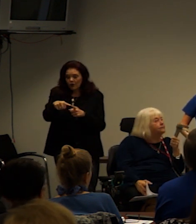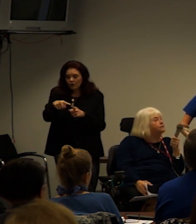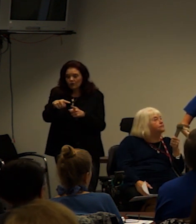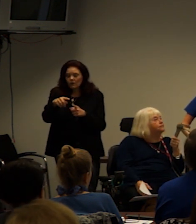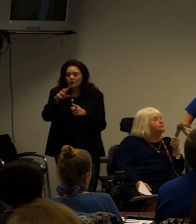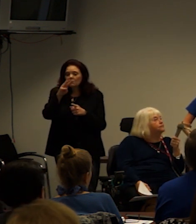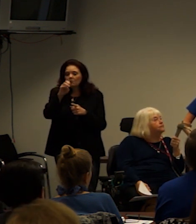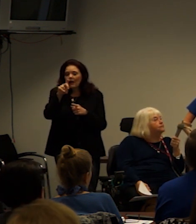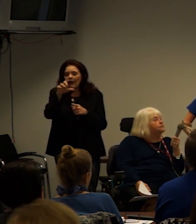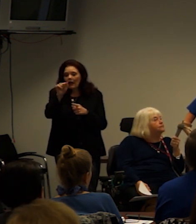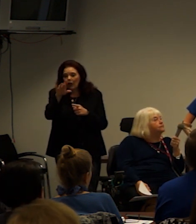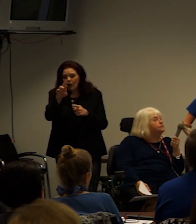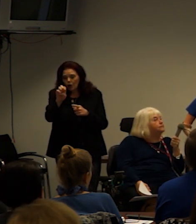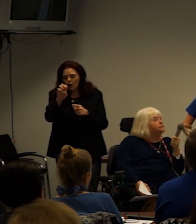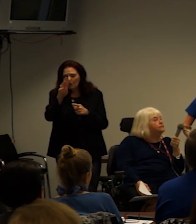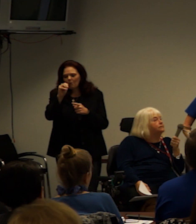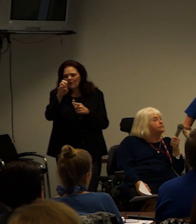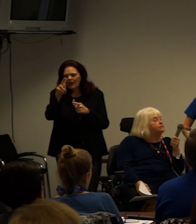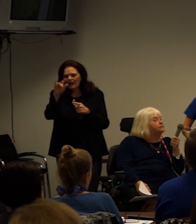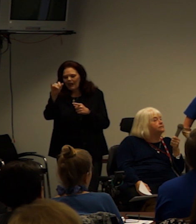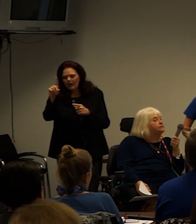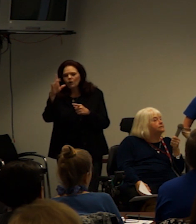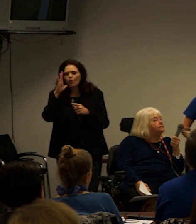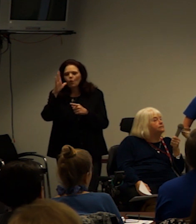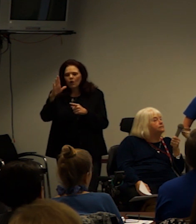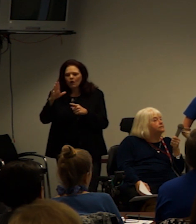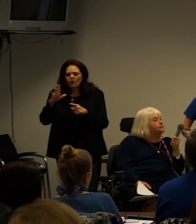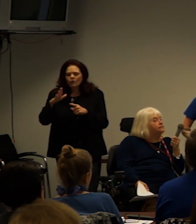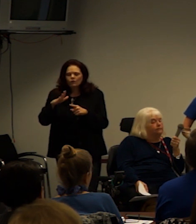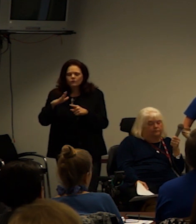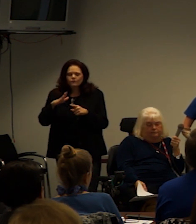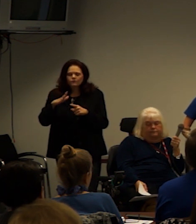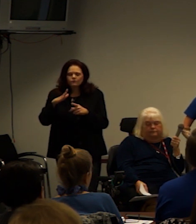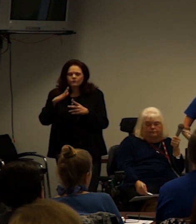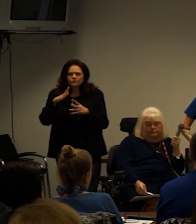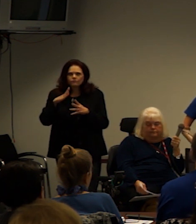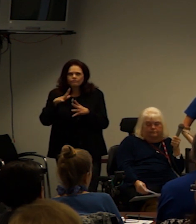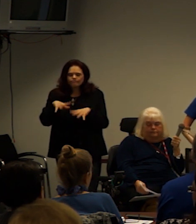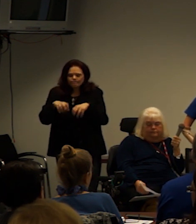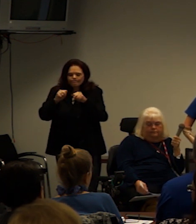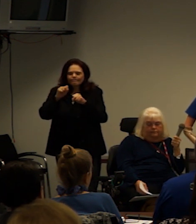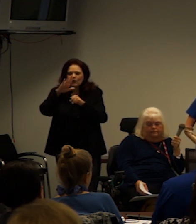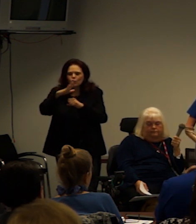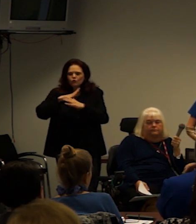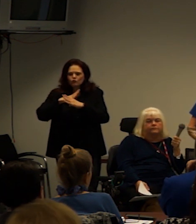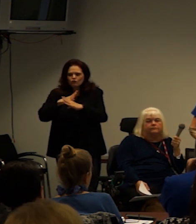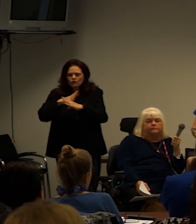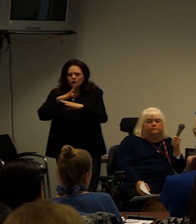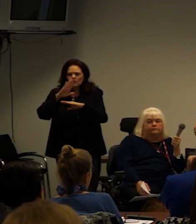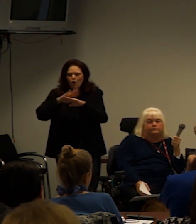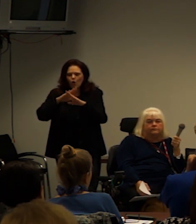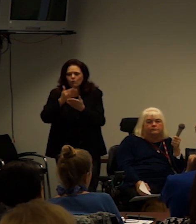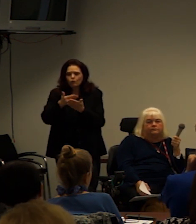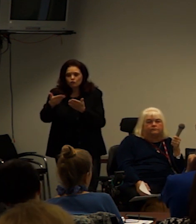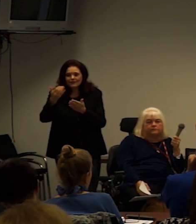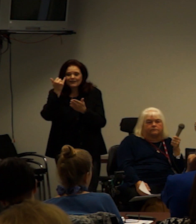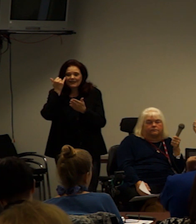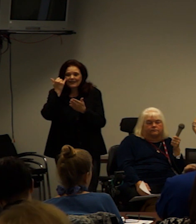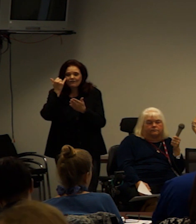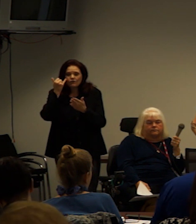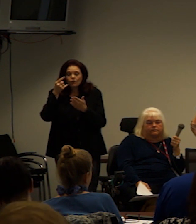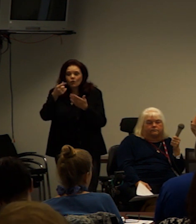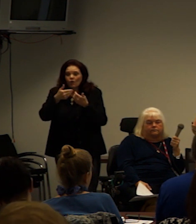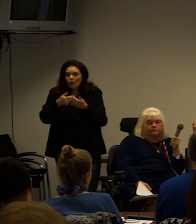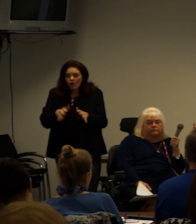and Medicare will lift their restrictions on purchasing in the event of a natural disaster exactly. like that. Exactly. So if you have lost your wheelchair or